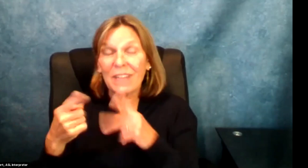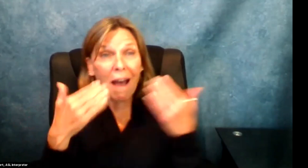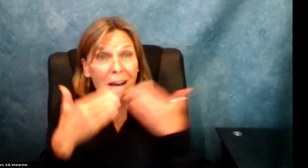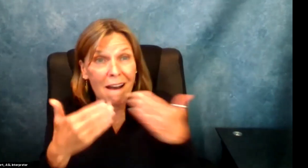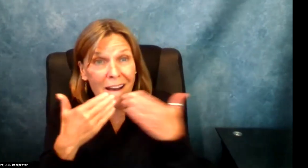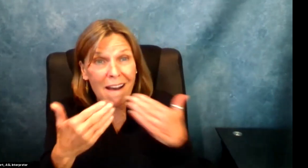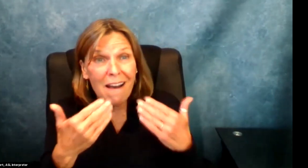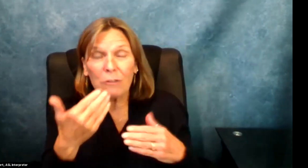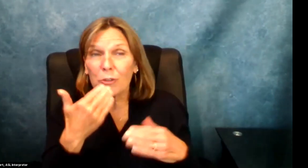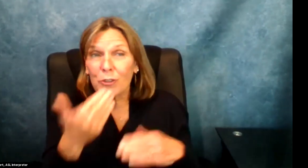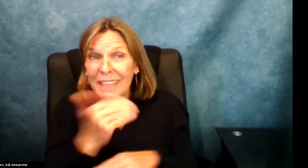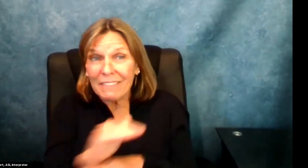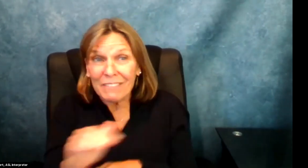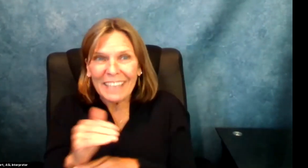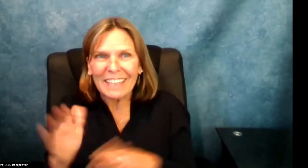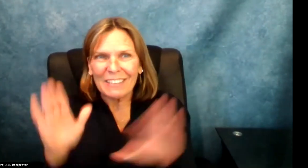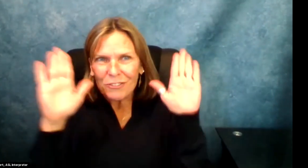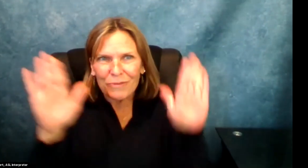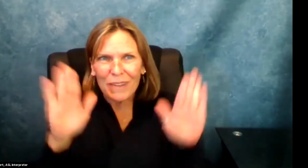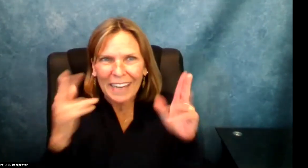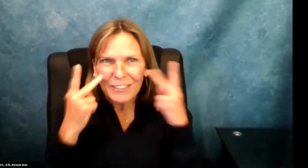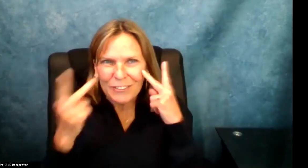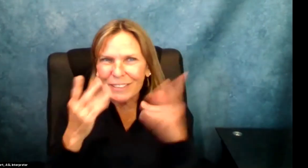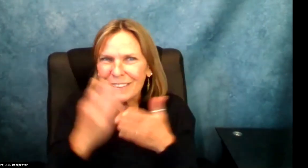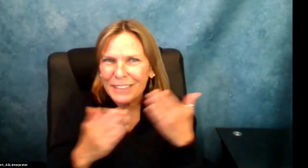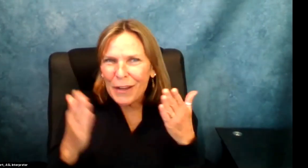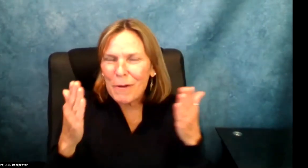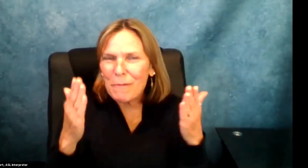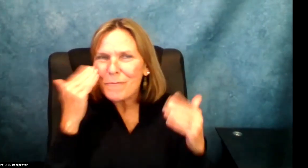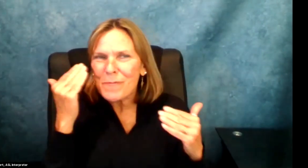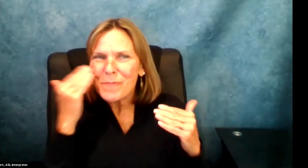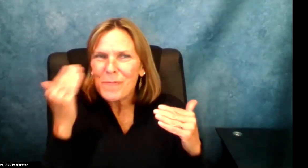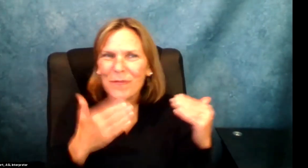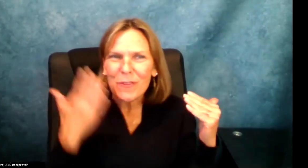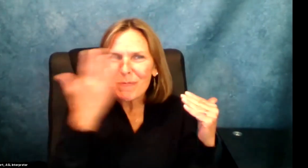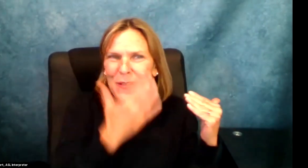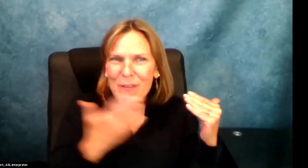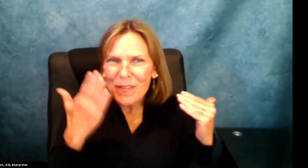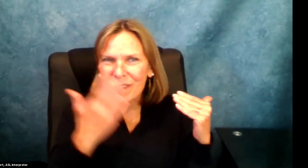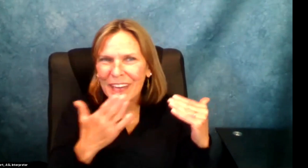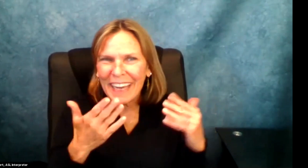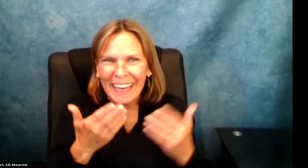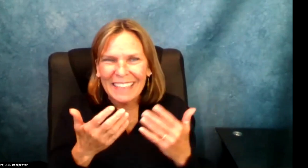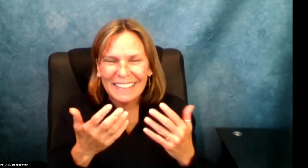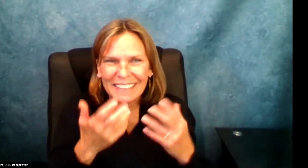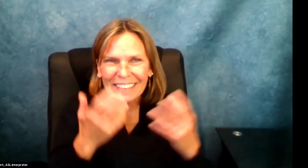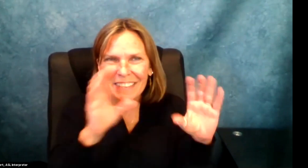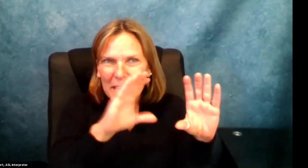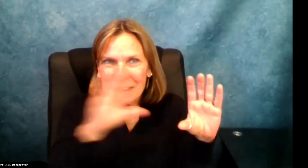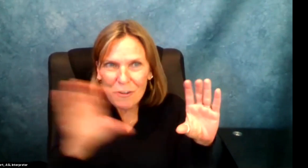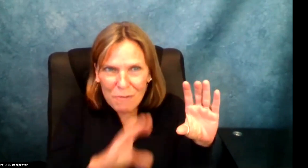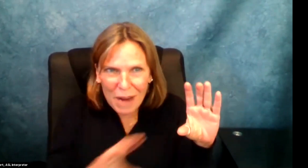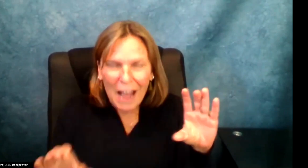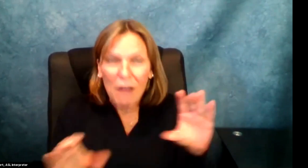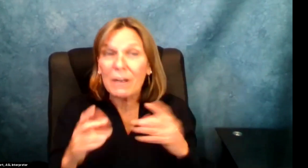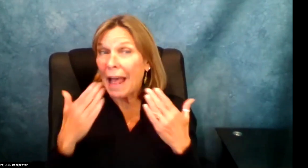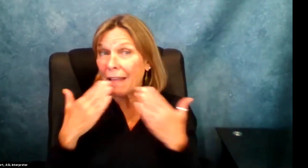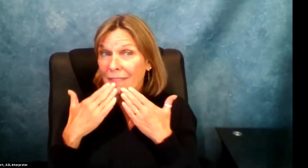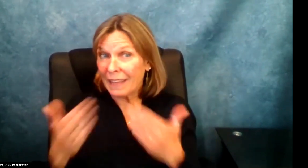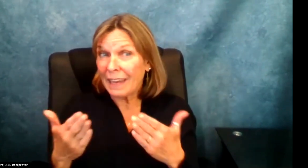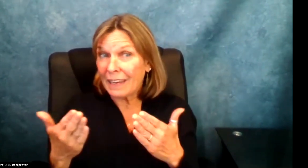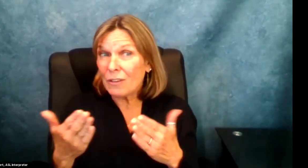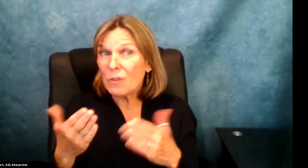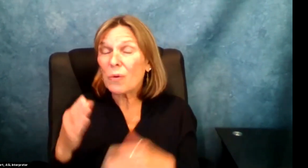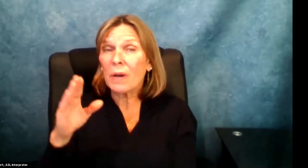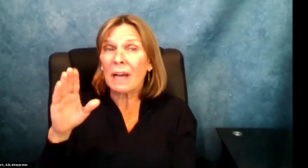participating. Great to see familiar faces in the crowd. And thanks again for Dr. Becca